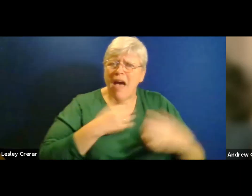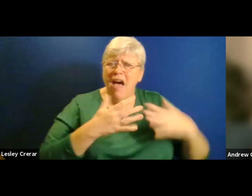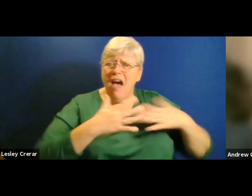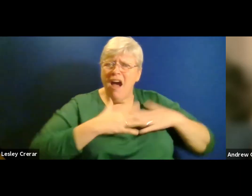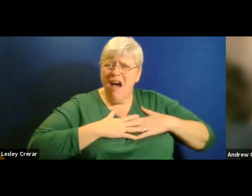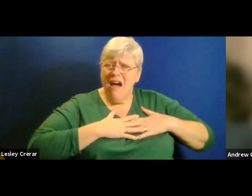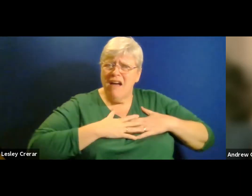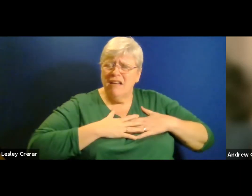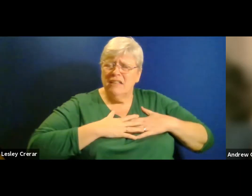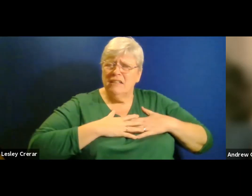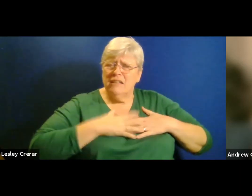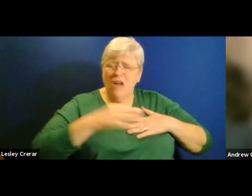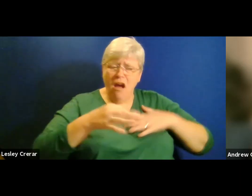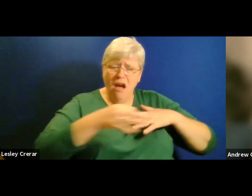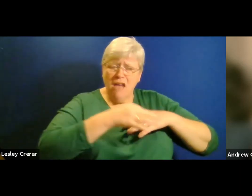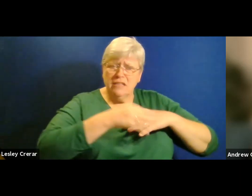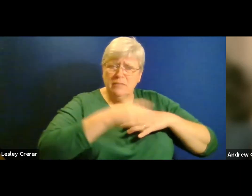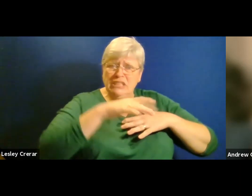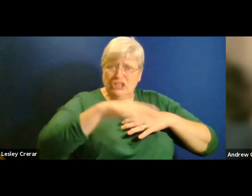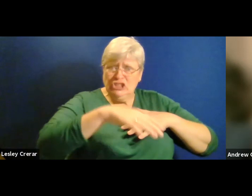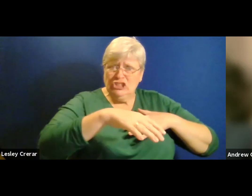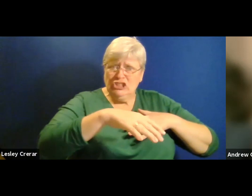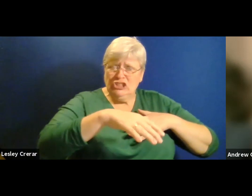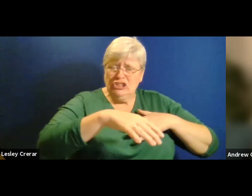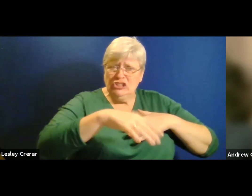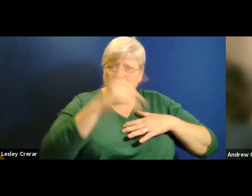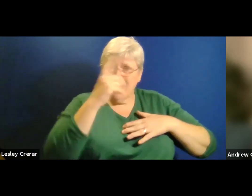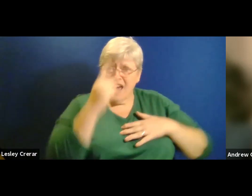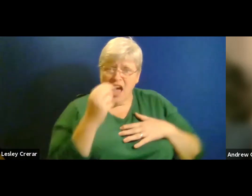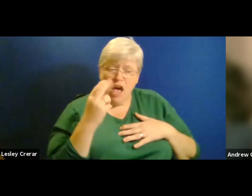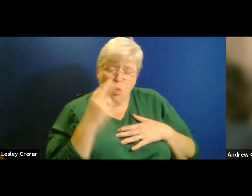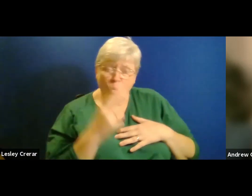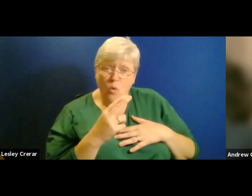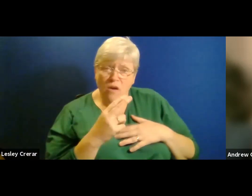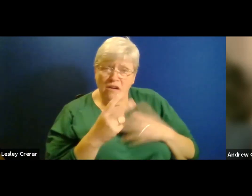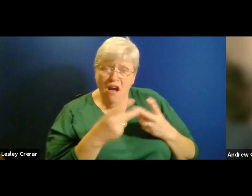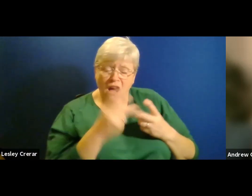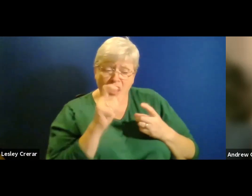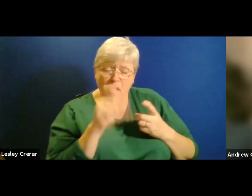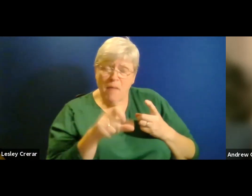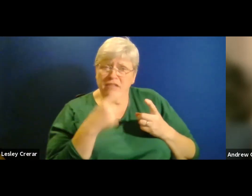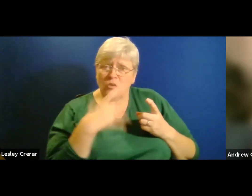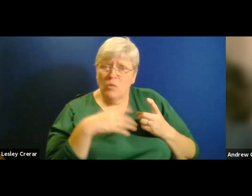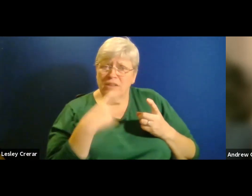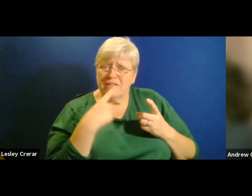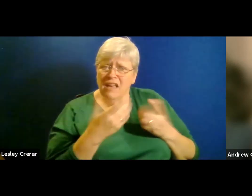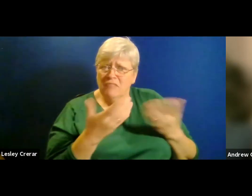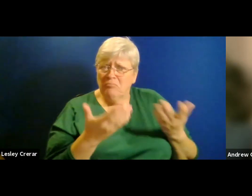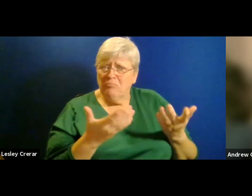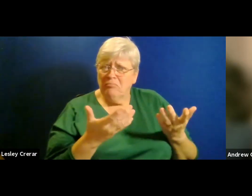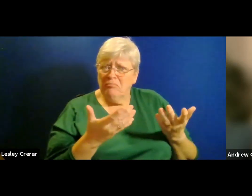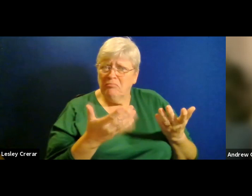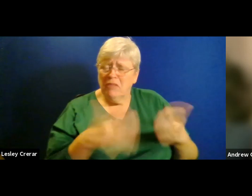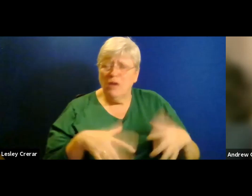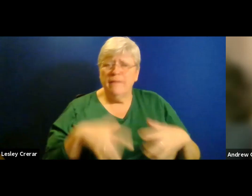mere fact it was her husband in the earth below permit her to look, to see what another offered to console, to balm? She could feel